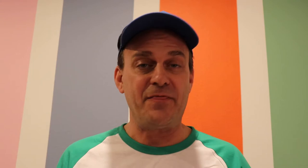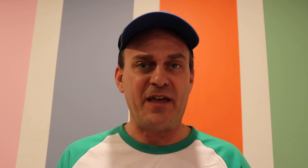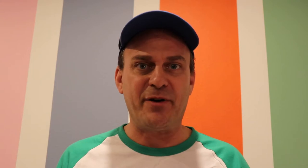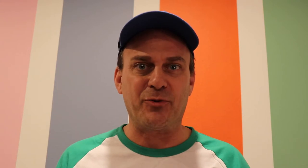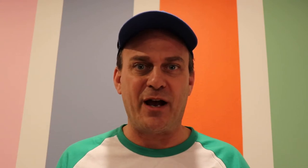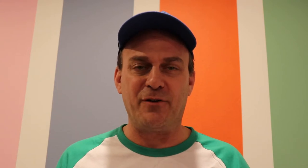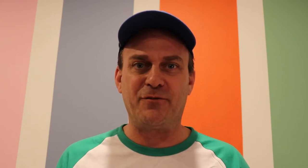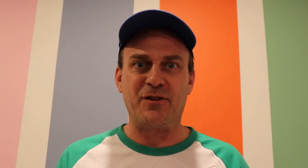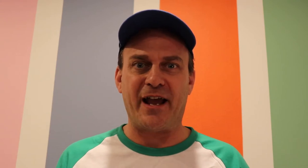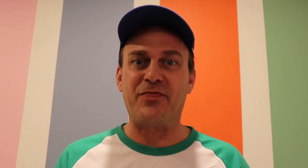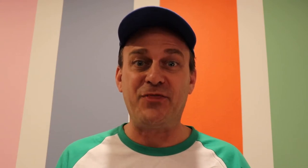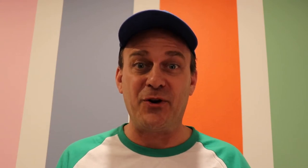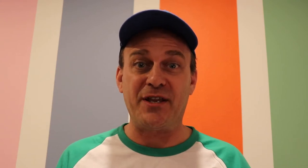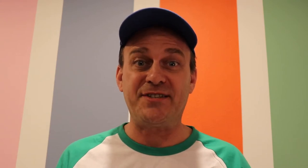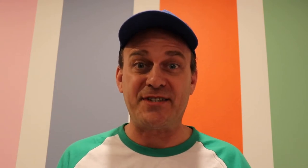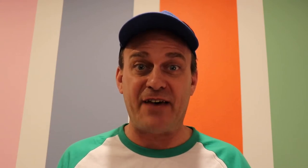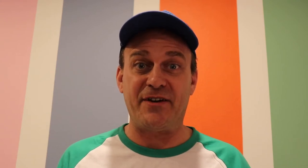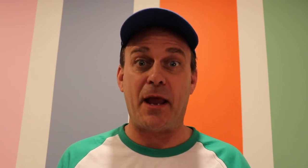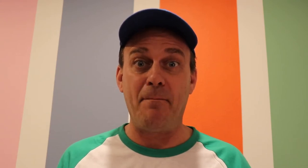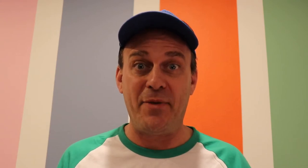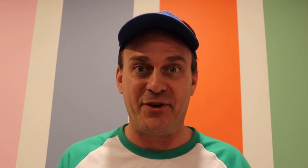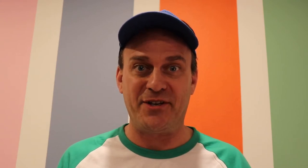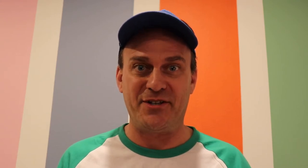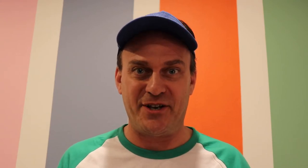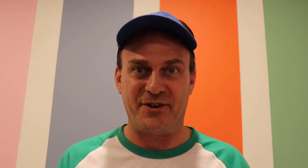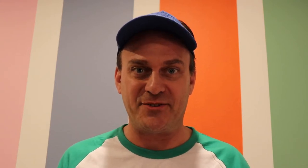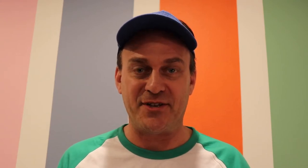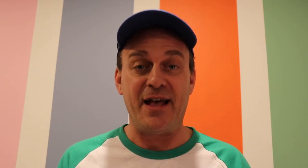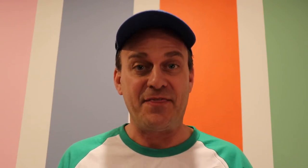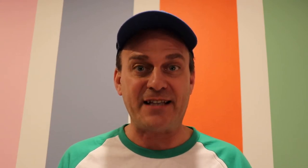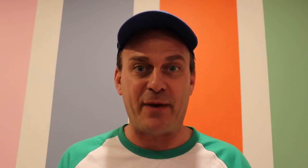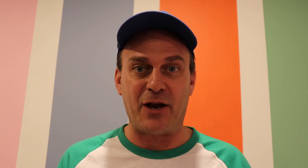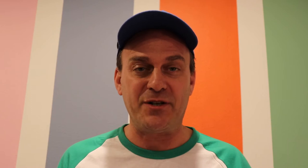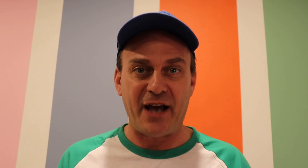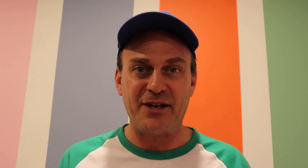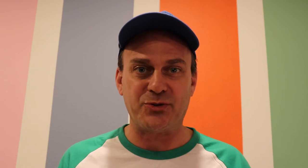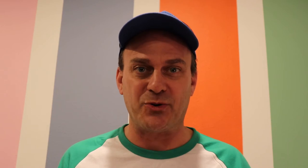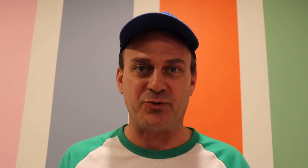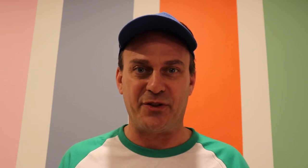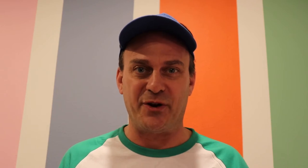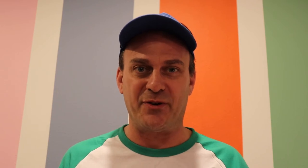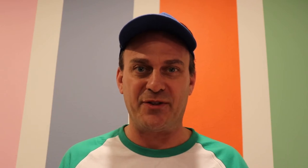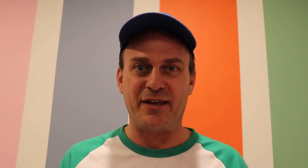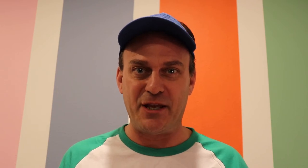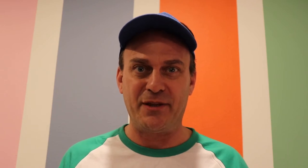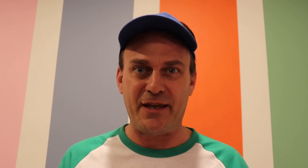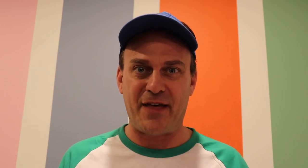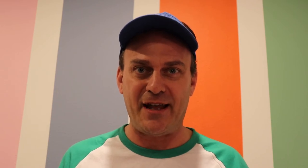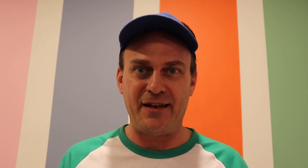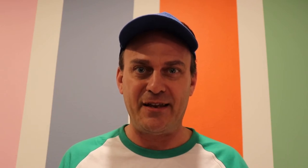They've been around for like 37 million years. That's back when dinosaurs were on the Earth. Can you believe that?